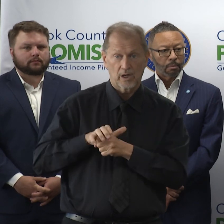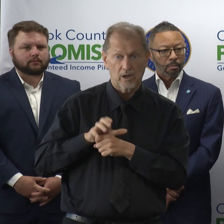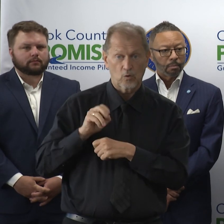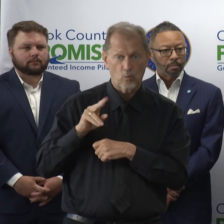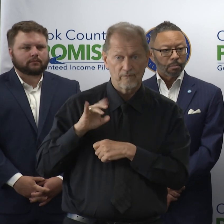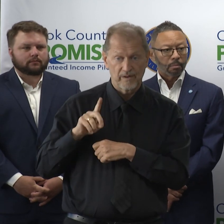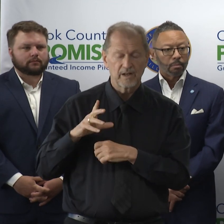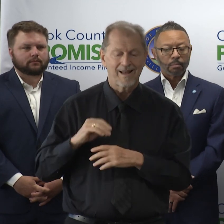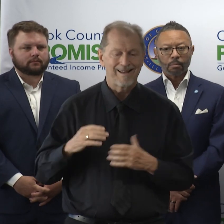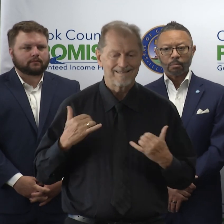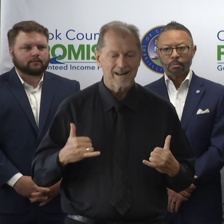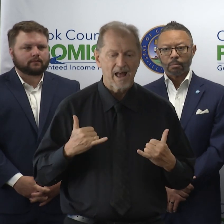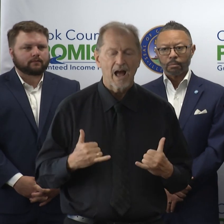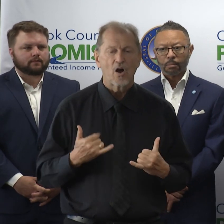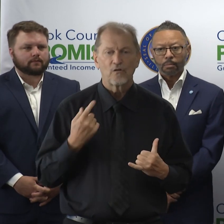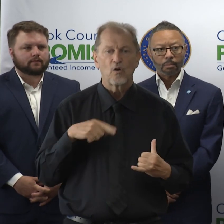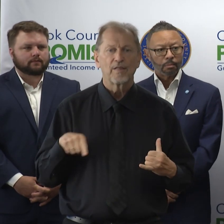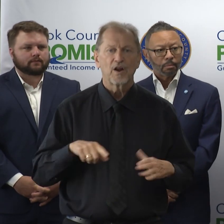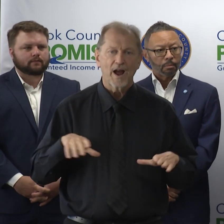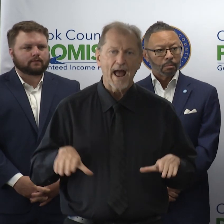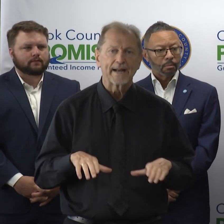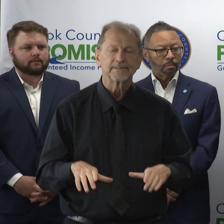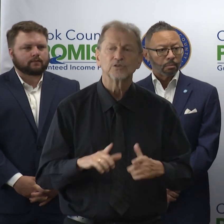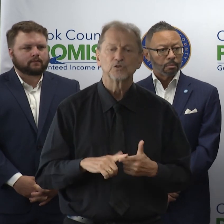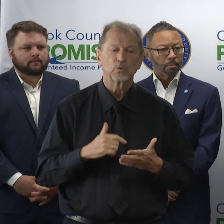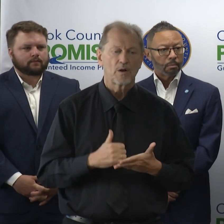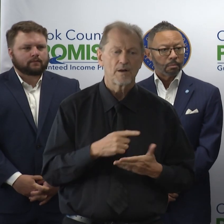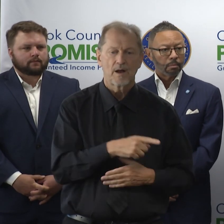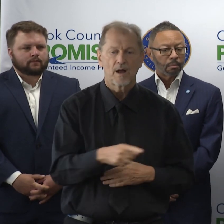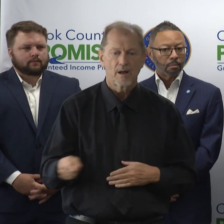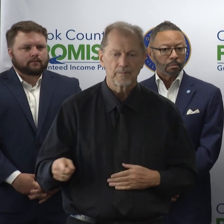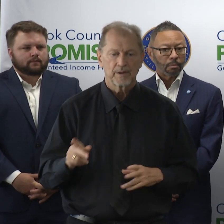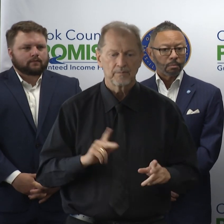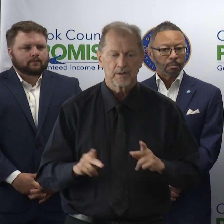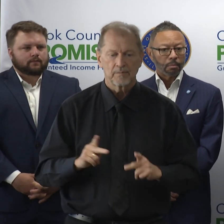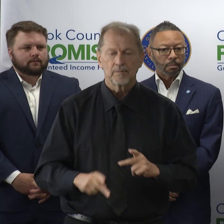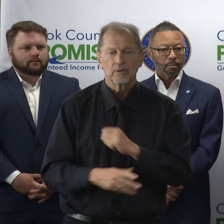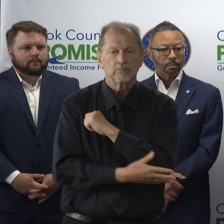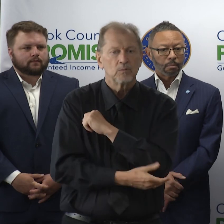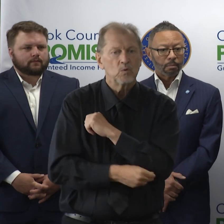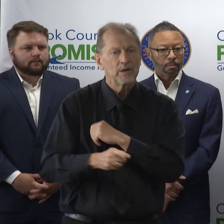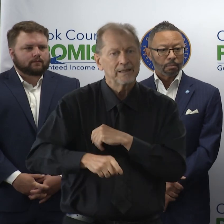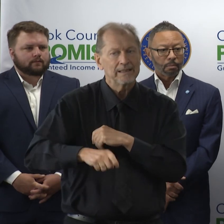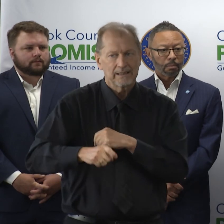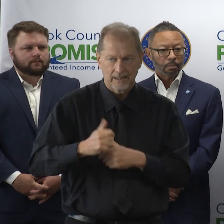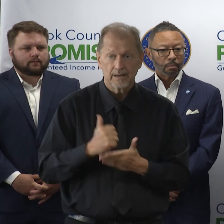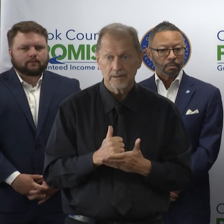initiative for their outreach activities on behalf of the county and the resources that we can help provide.